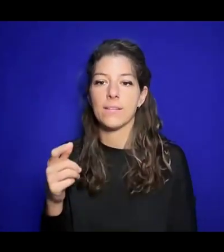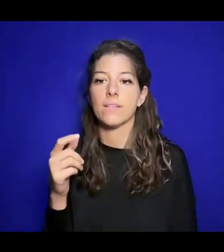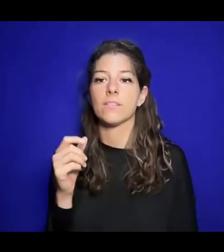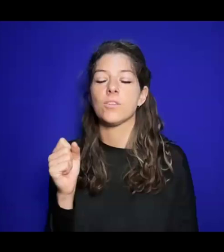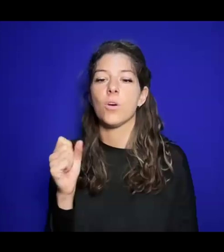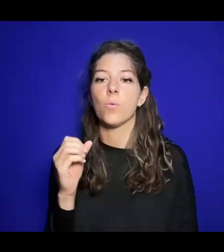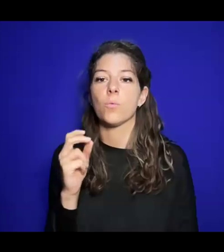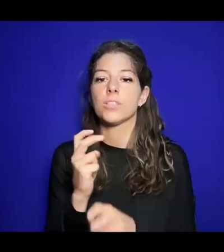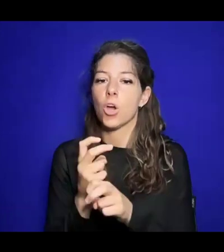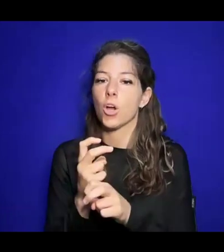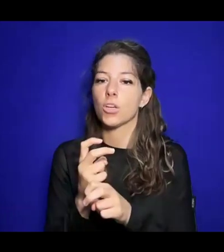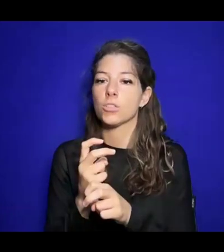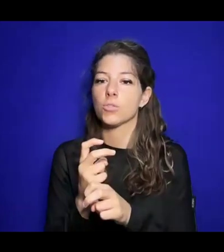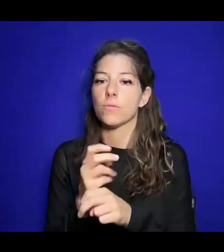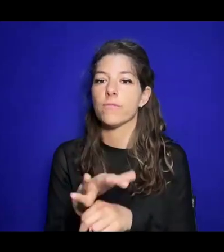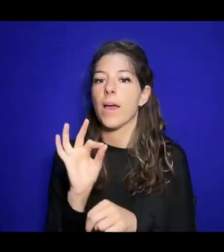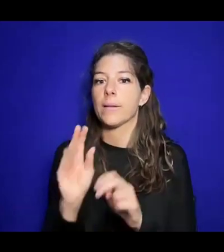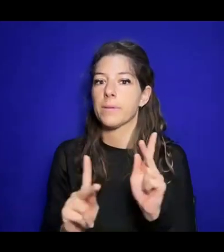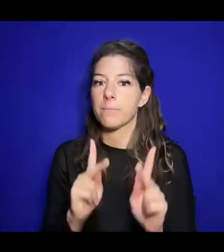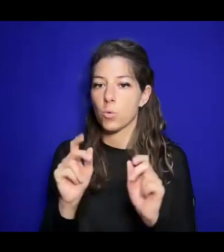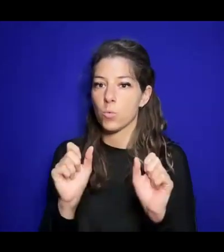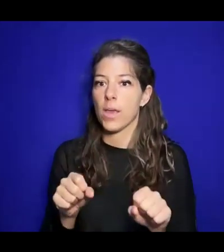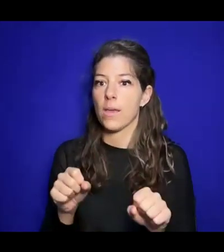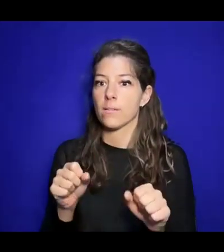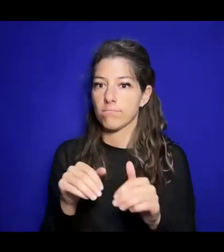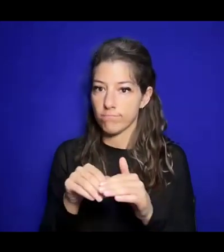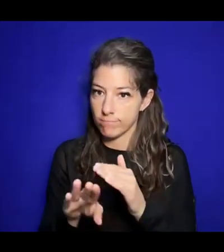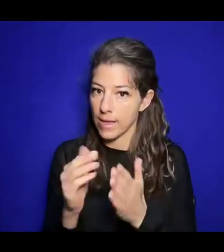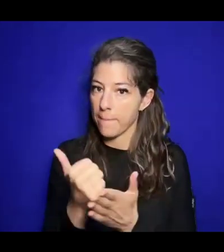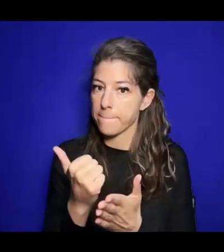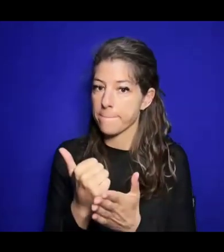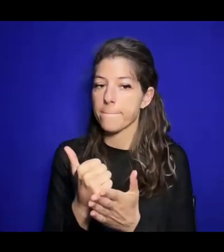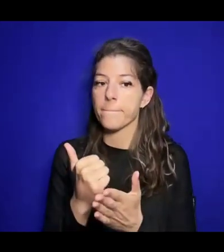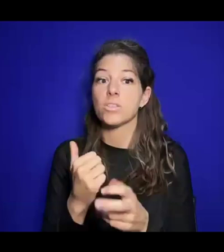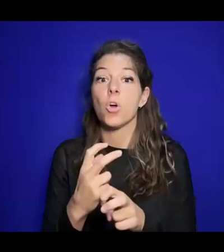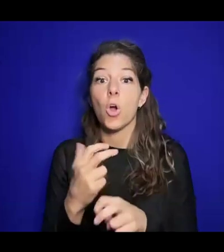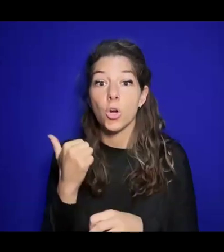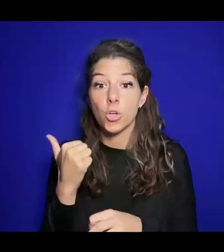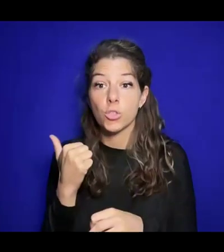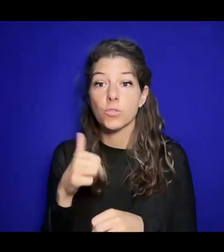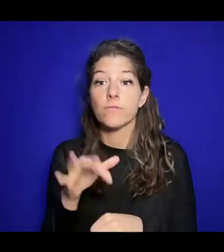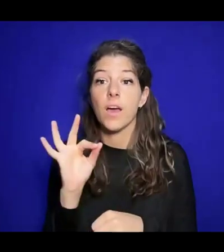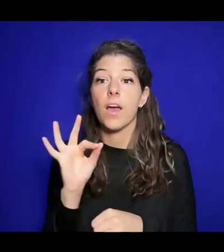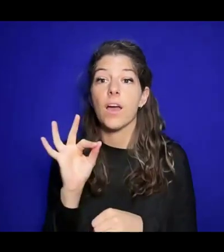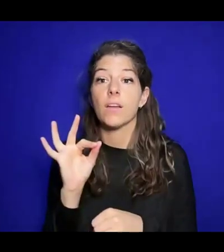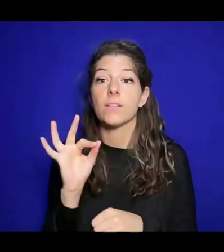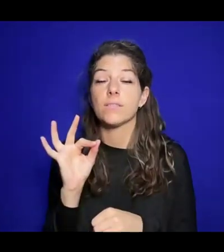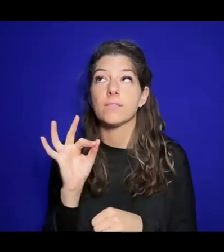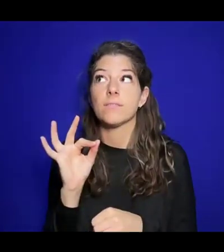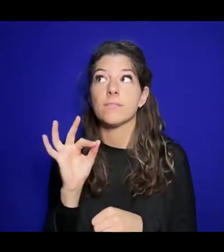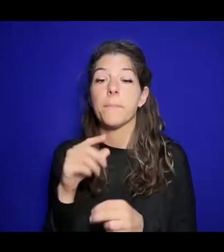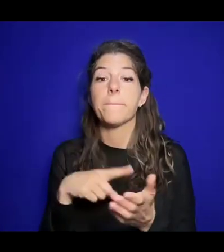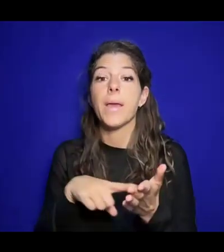so it's really hard to find people who can come in to help. It's even harder to find some kind of